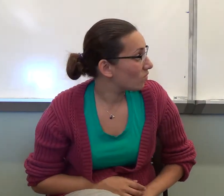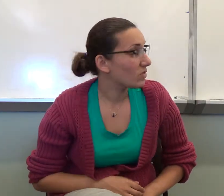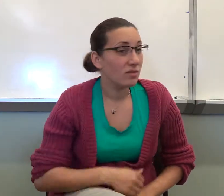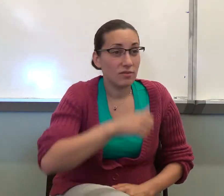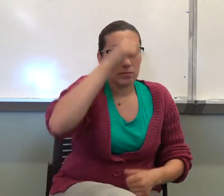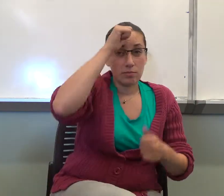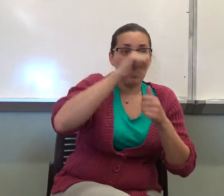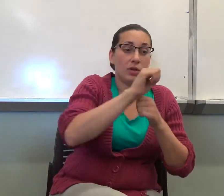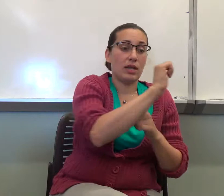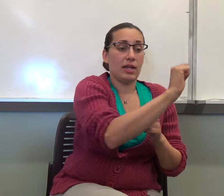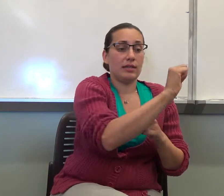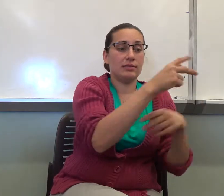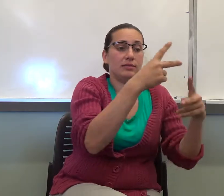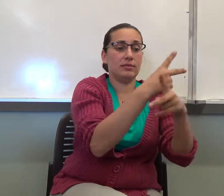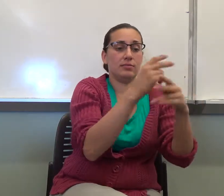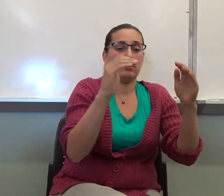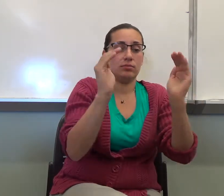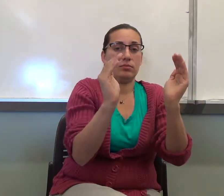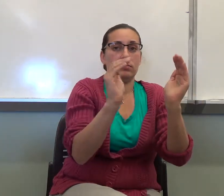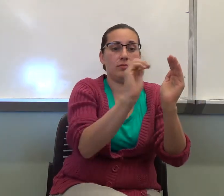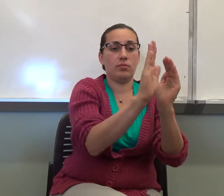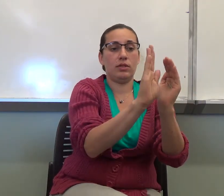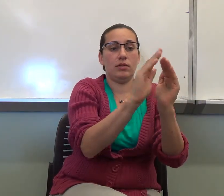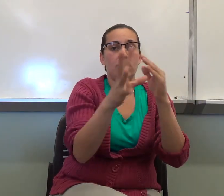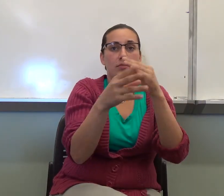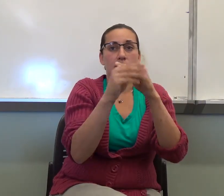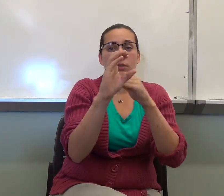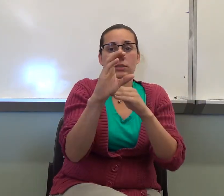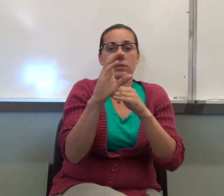C is the same thing as A times B plus A times C.